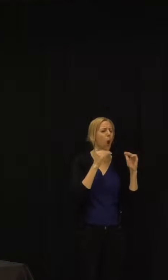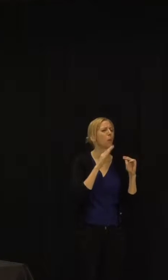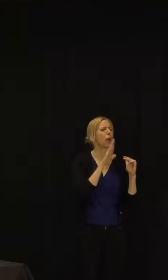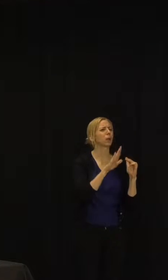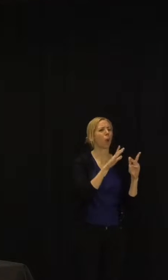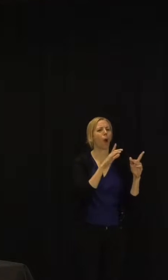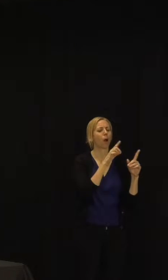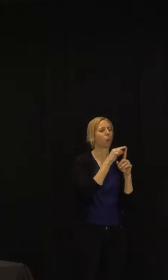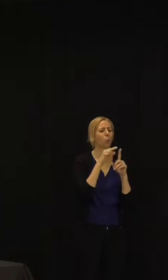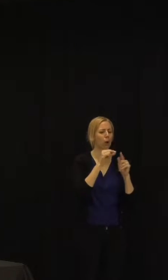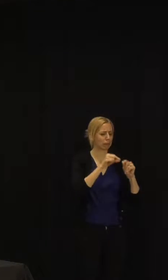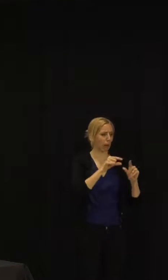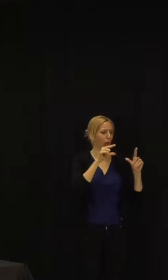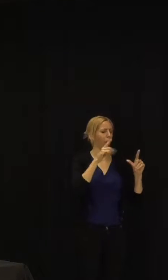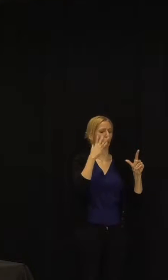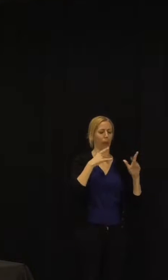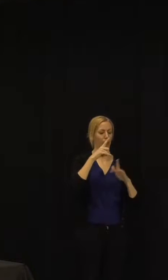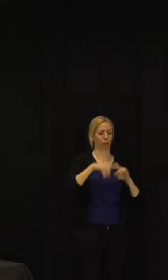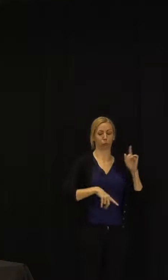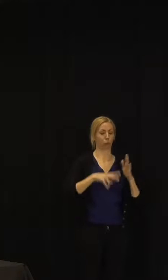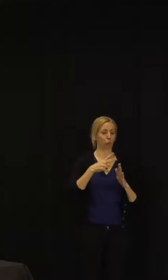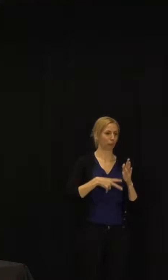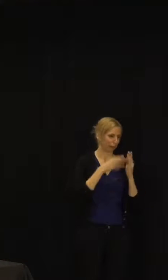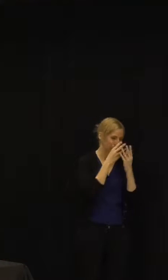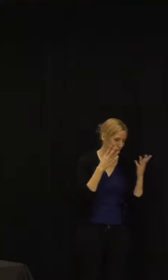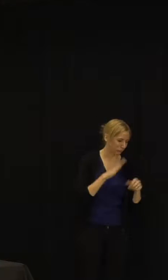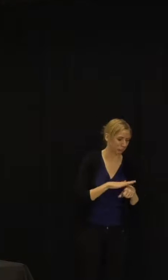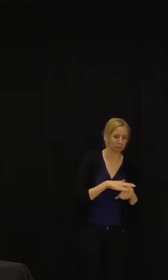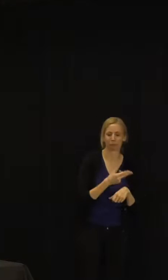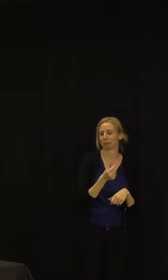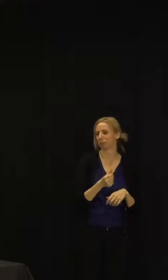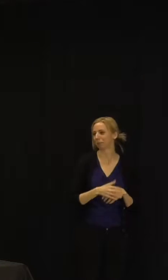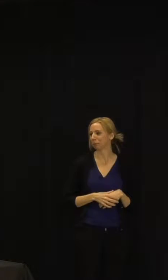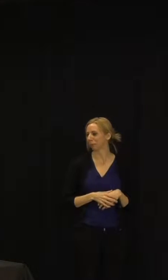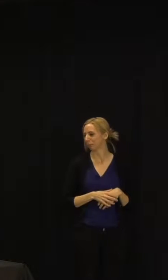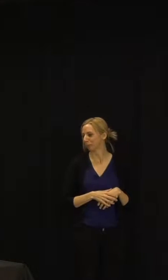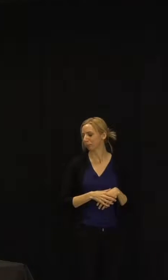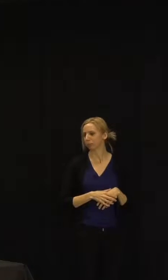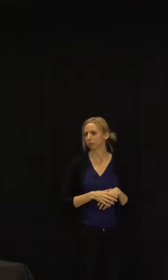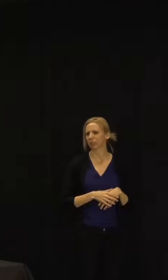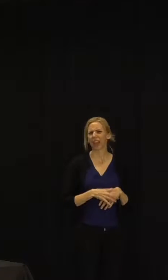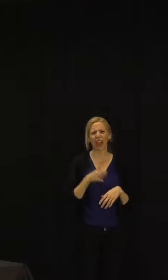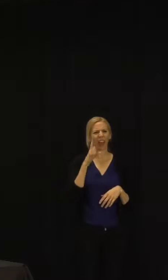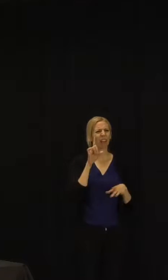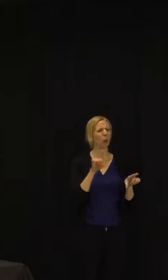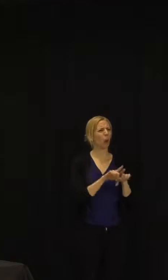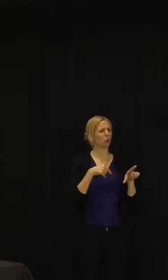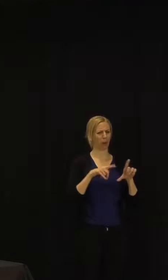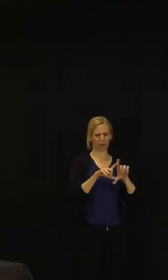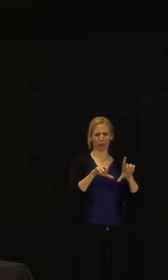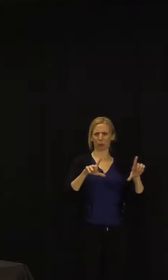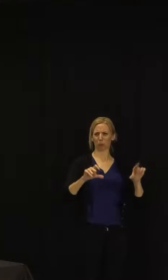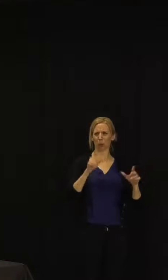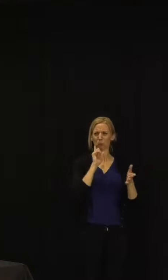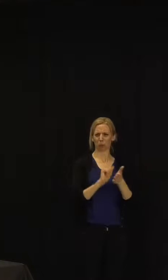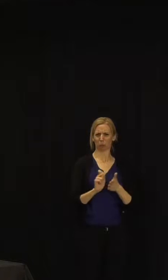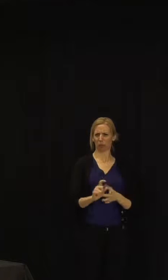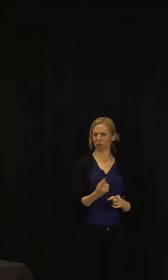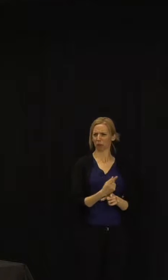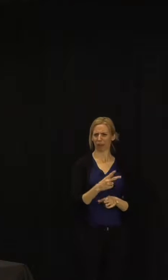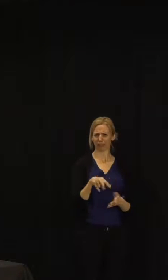my devices, I couldn't read it. I think we also, correct me if I'm wrong, we have index cards, Dance NYC, is that